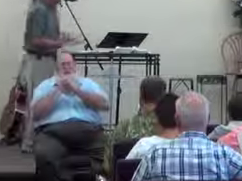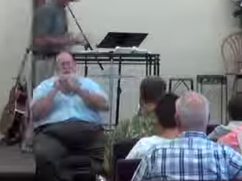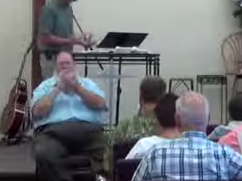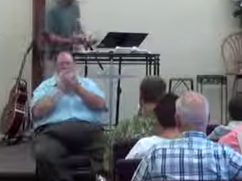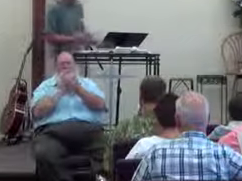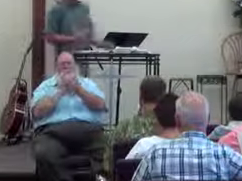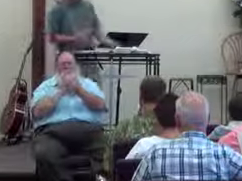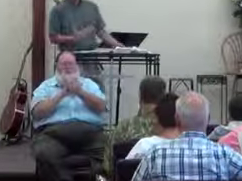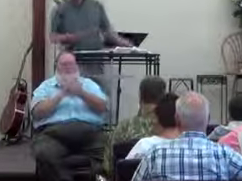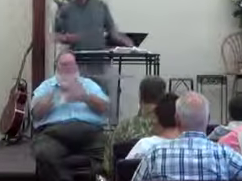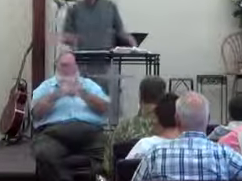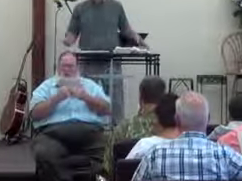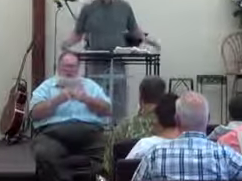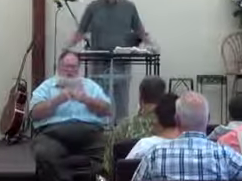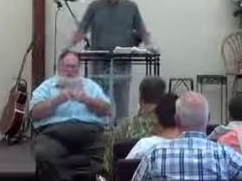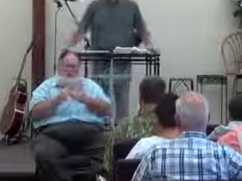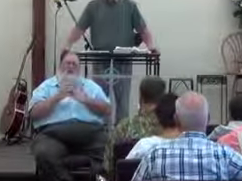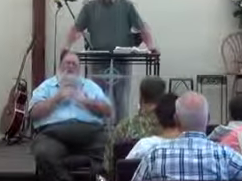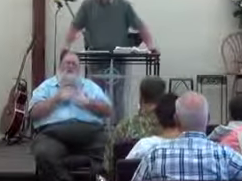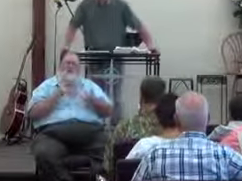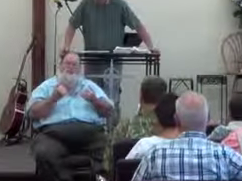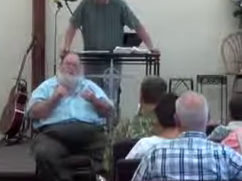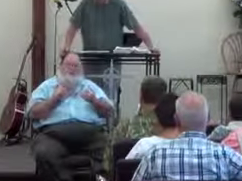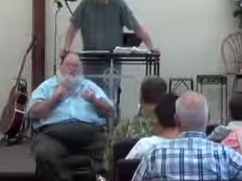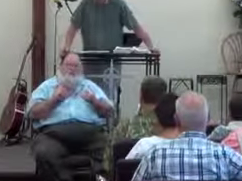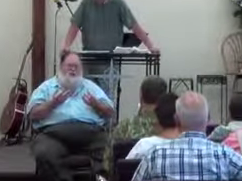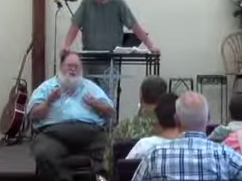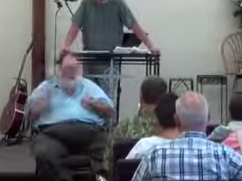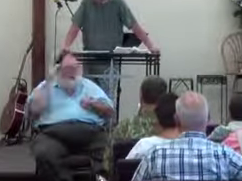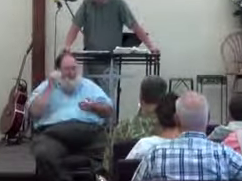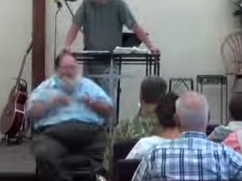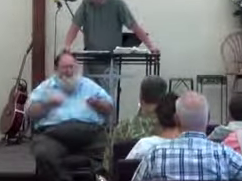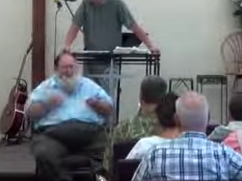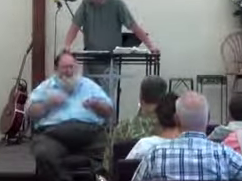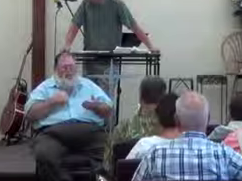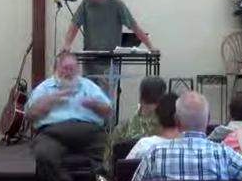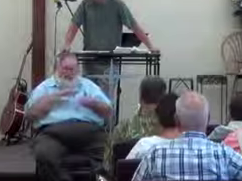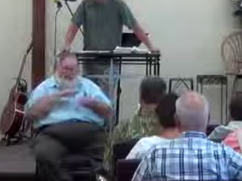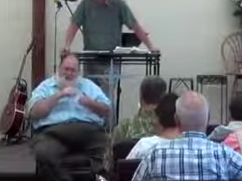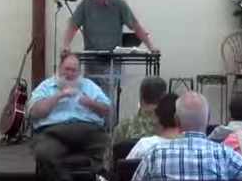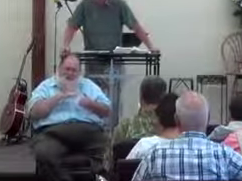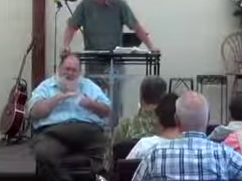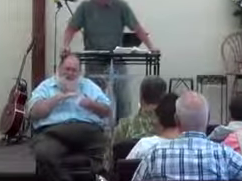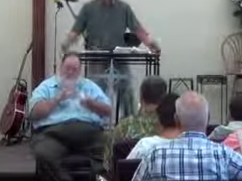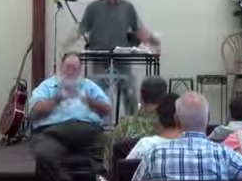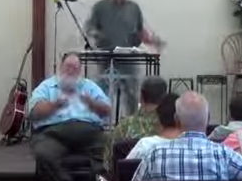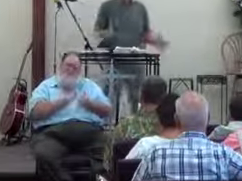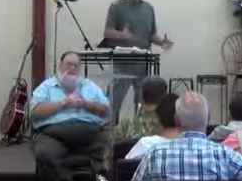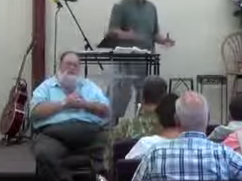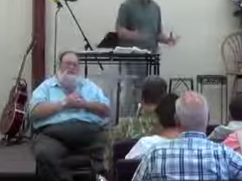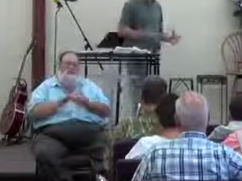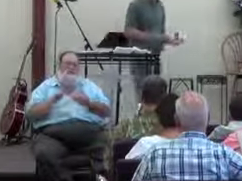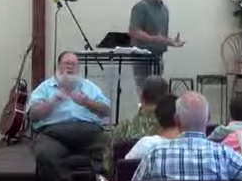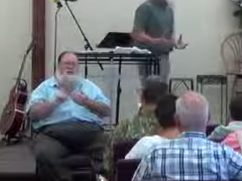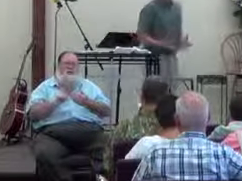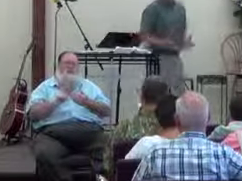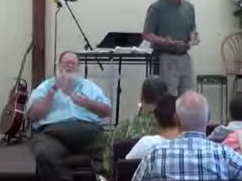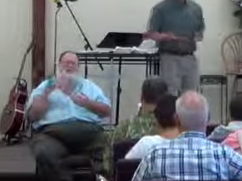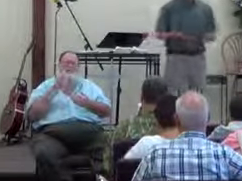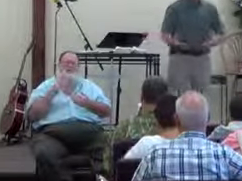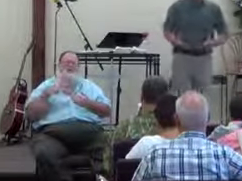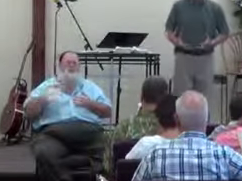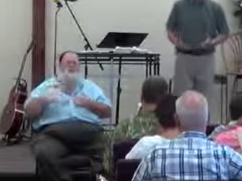because it's everything that I studied this week, that God is worthy of our praise. He is so special. He's done so